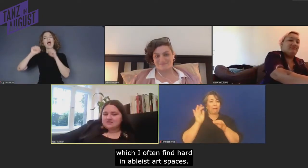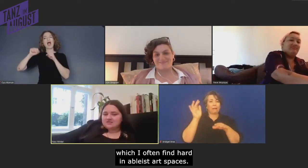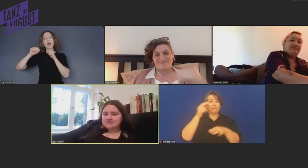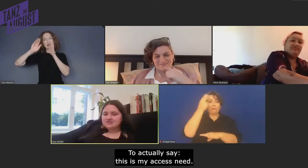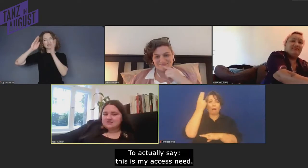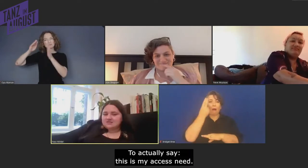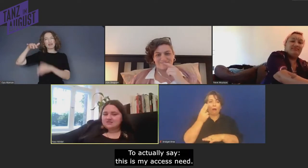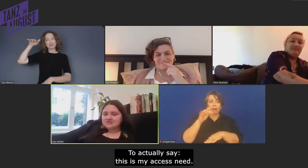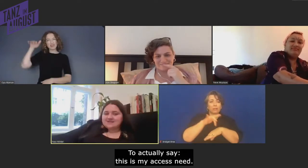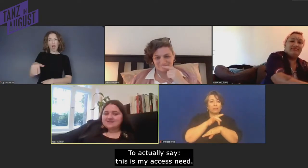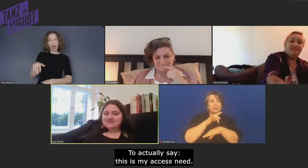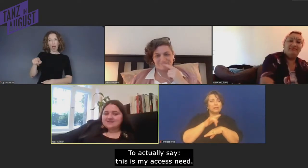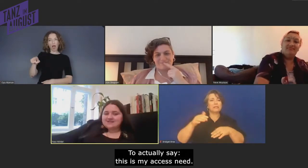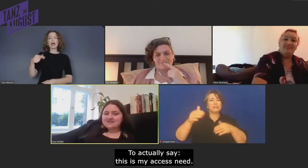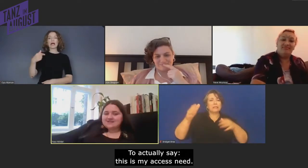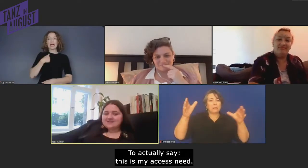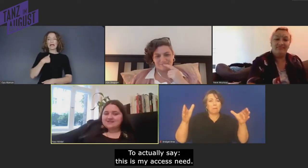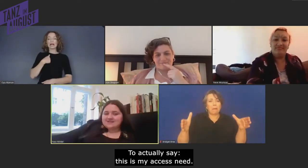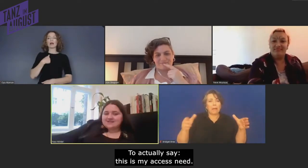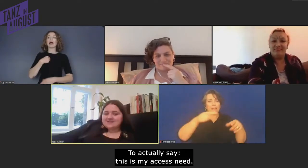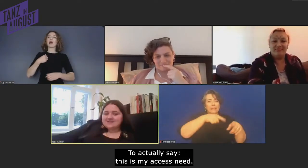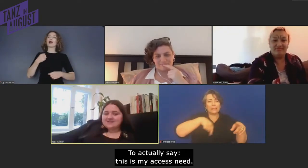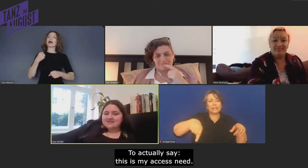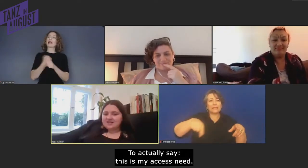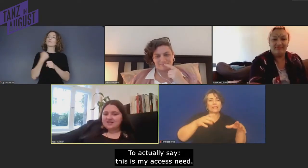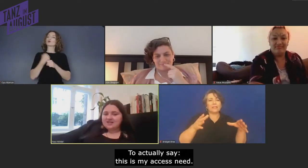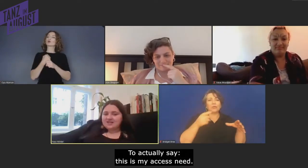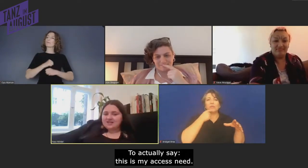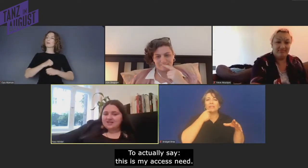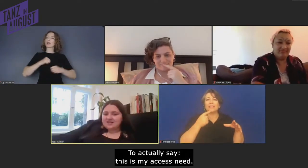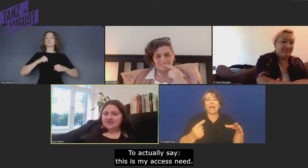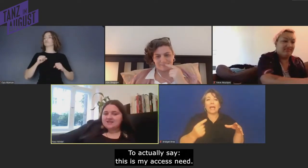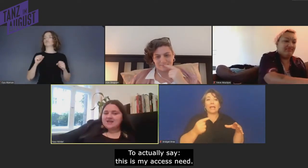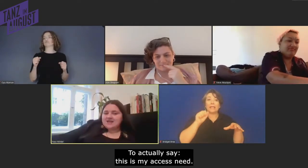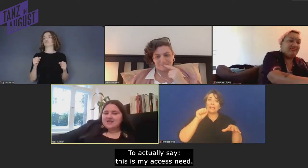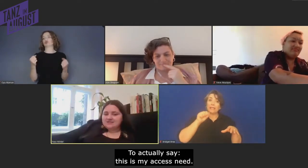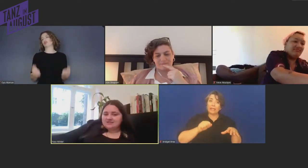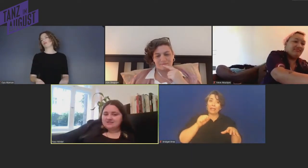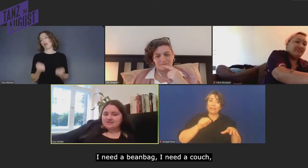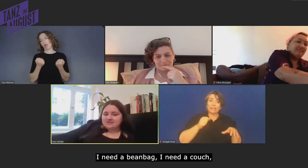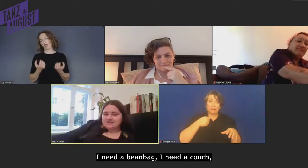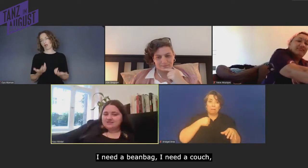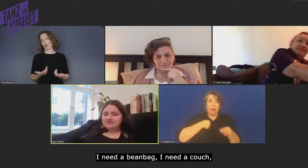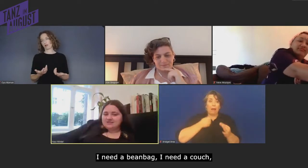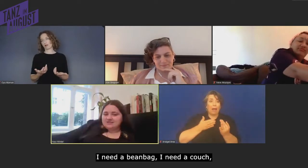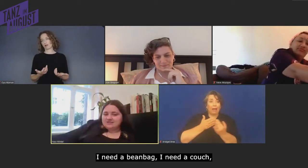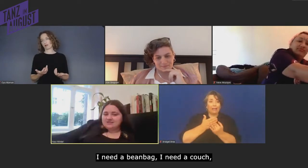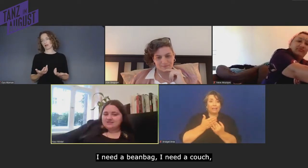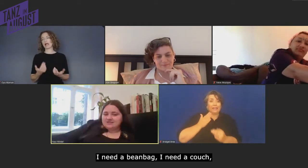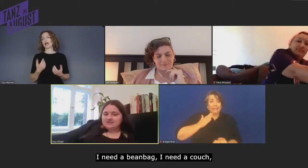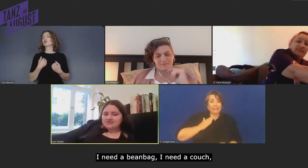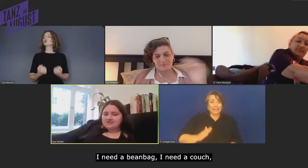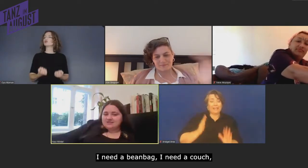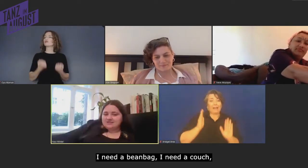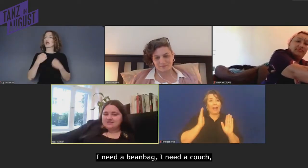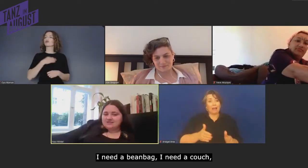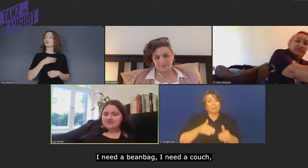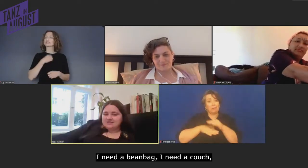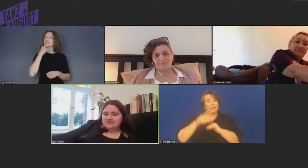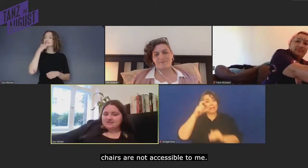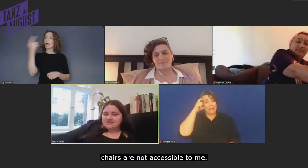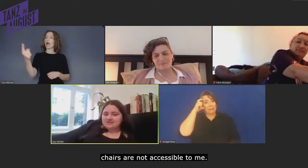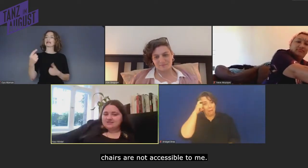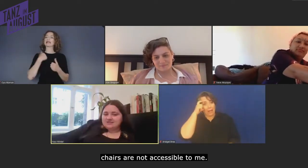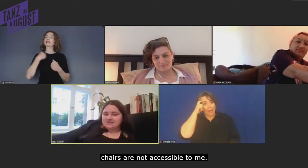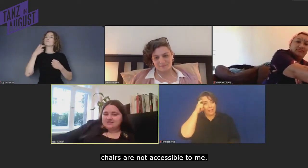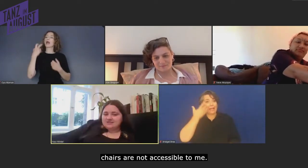to actually say, yes, this is my access need. I need a beanbag. I need a couch. Chairs